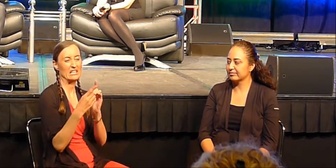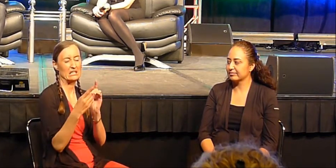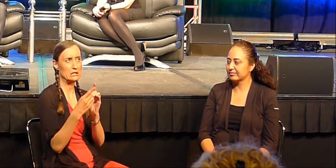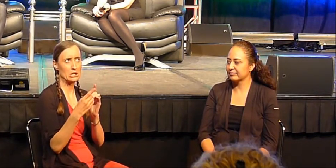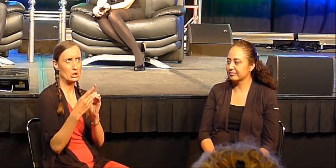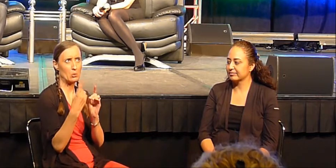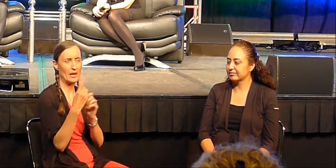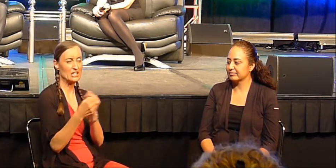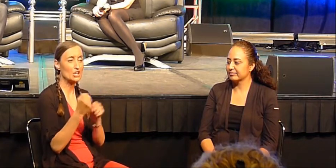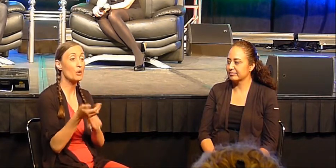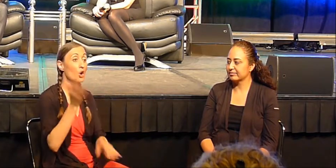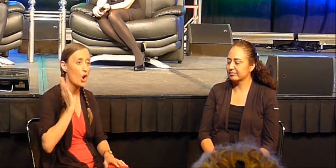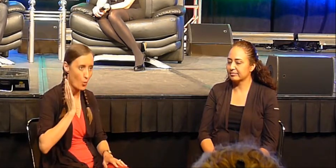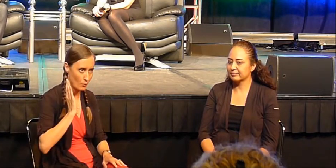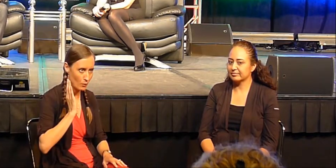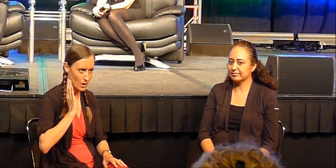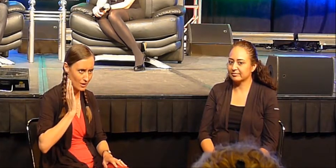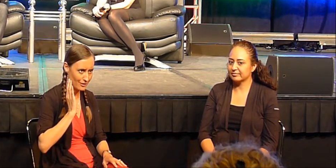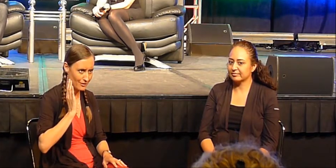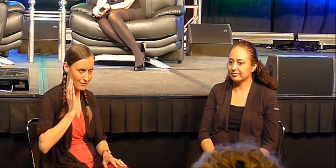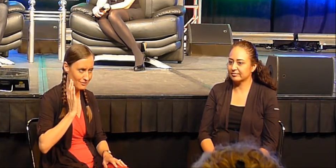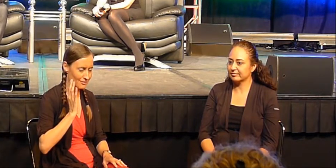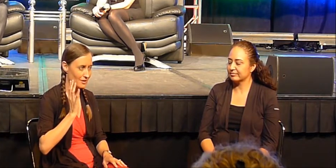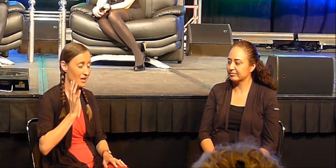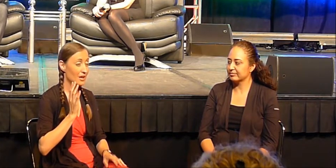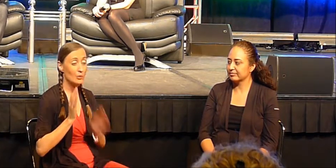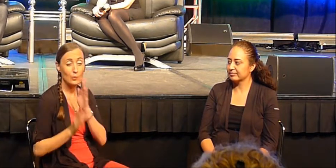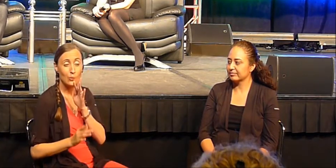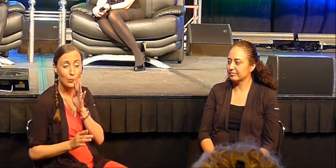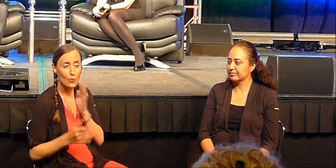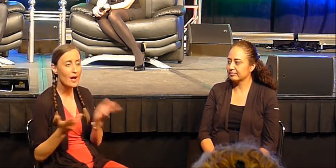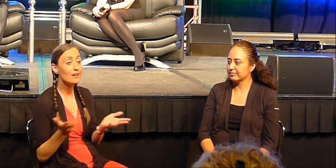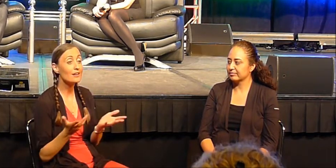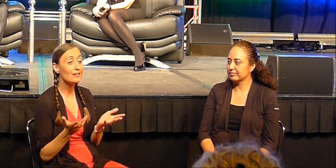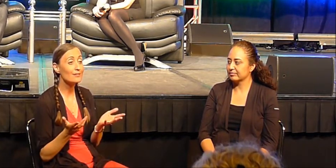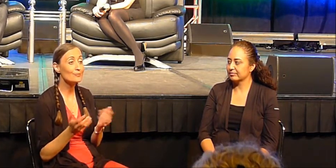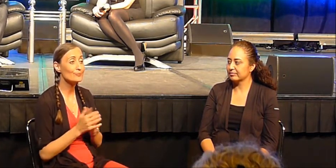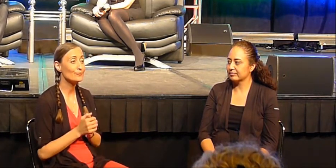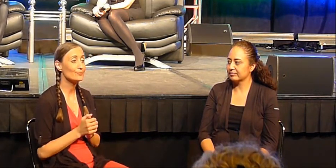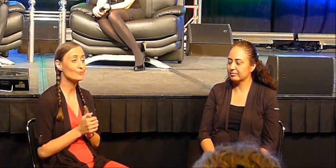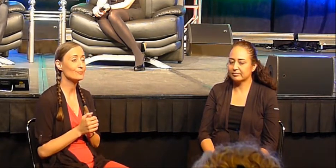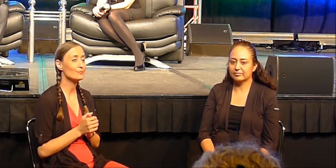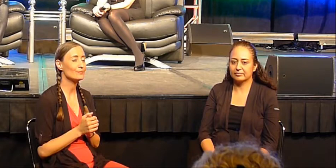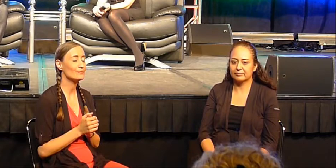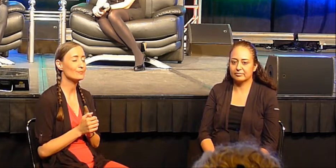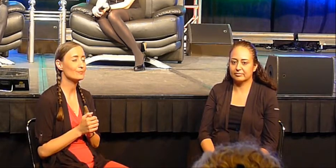a year ago. And what he whispered in Billy's ear was this: